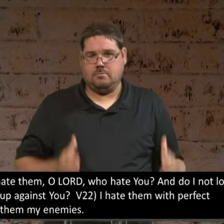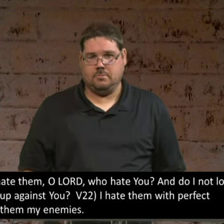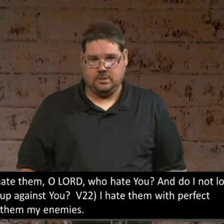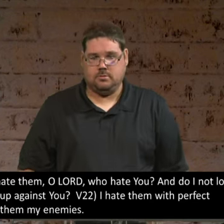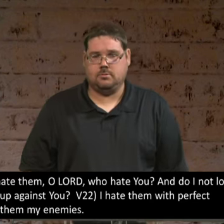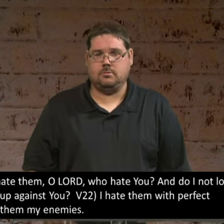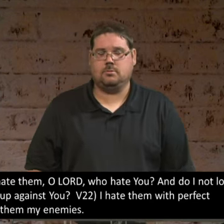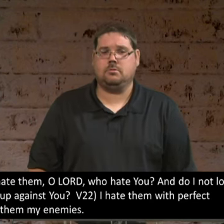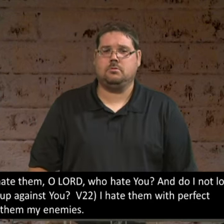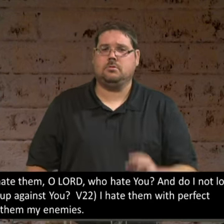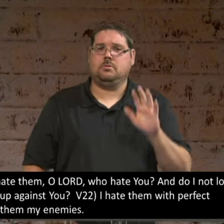enemies."